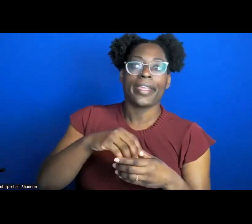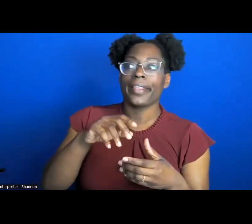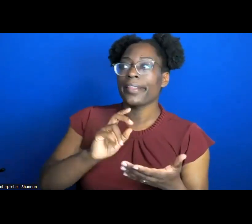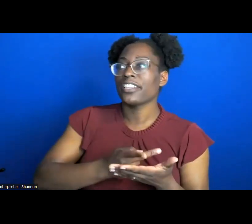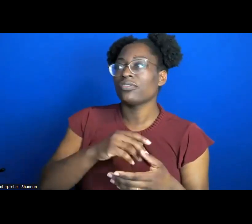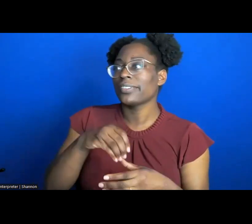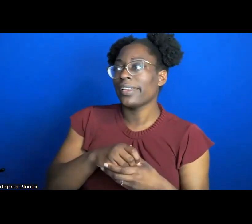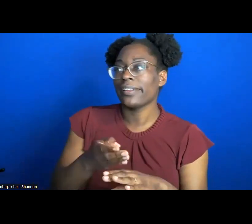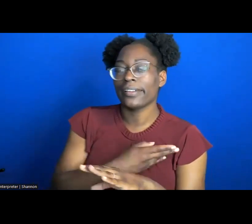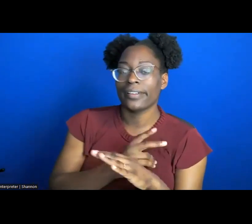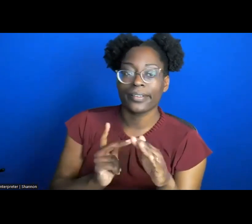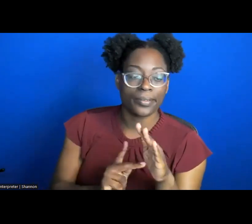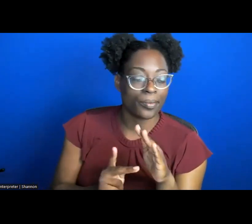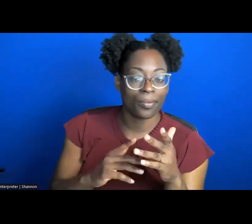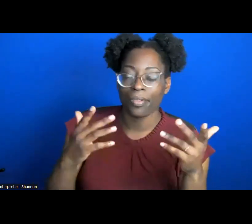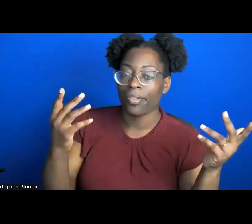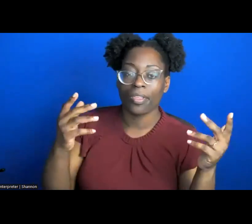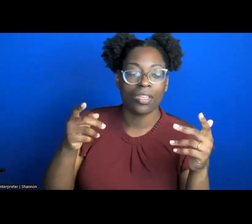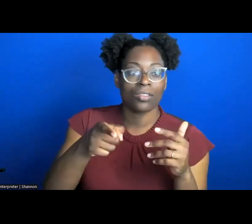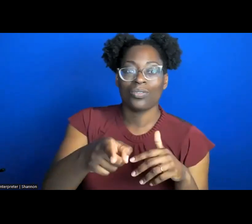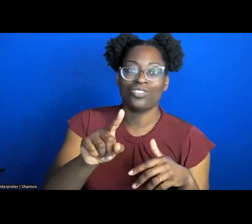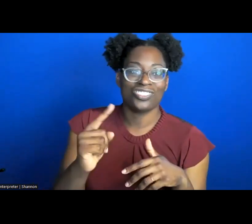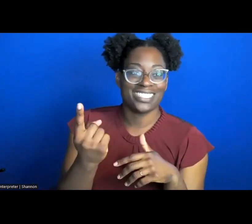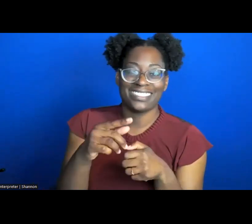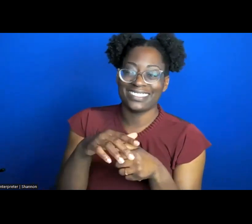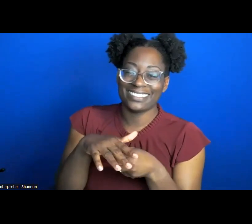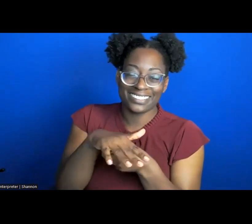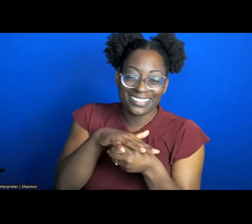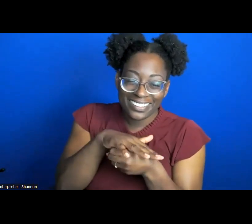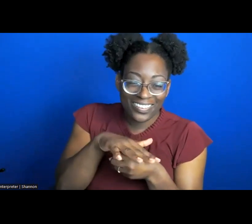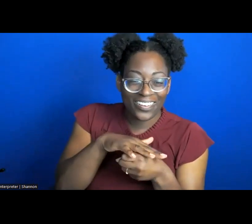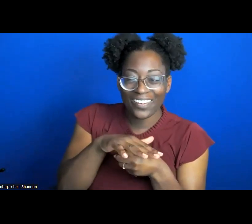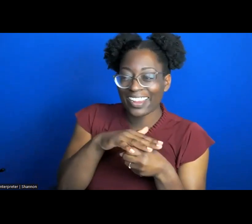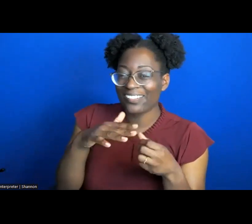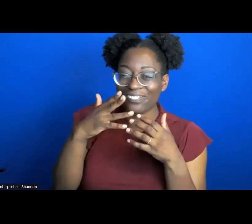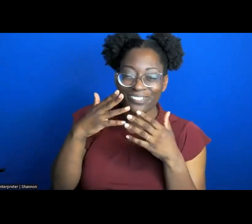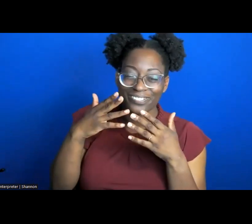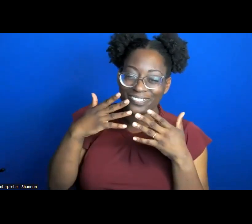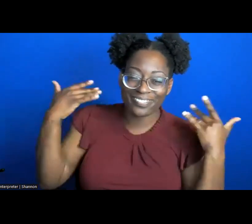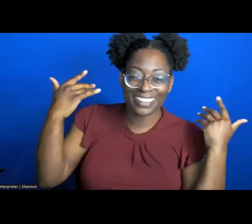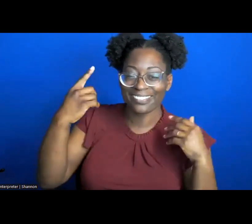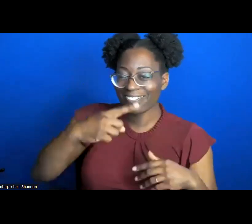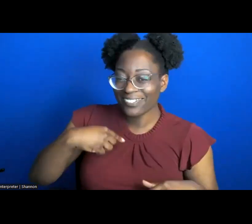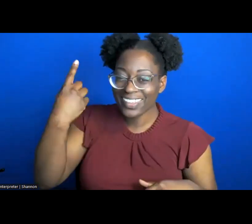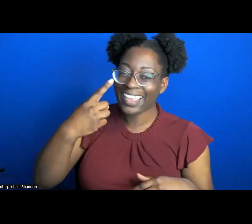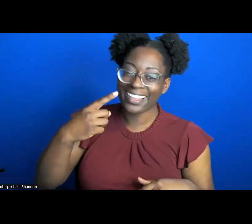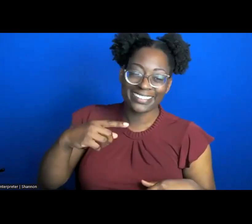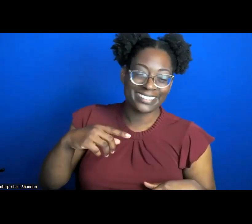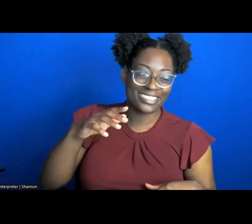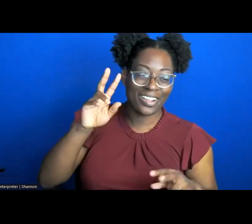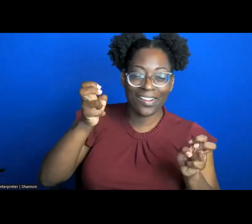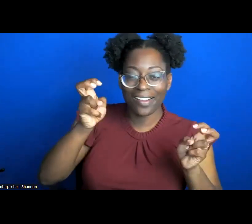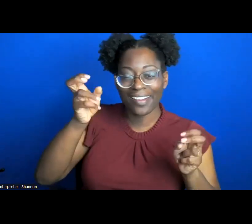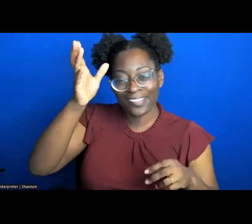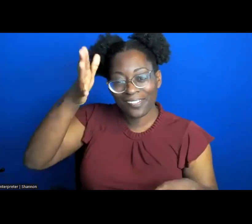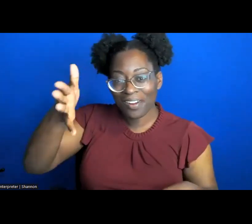caregiver, grandma, auntie on the street, we all have to do a lot of work to unlearn and identify anti-Blackness